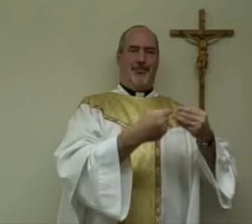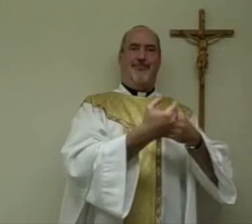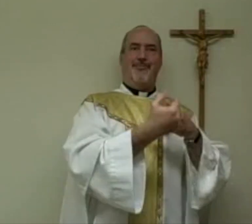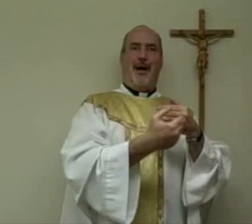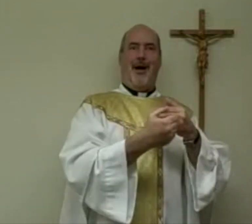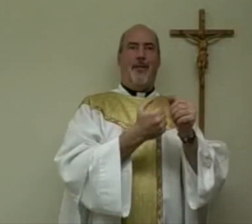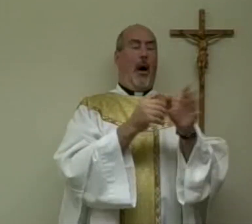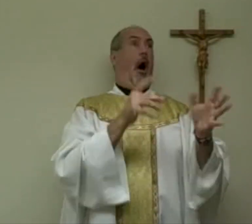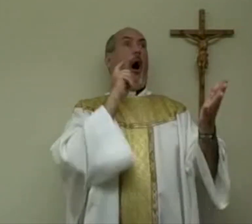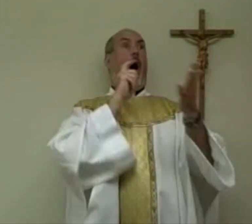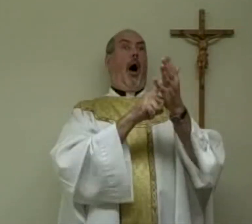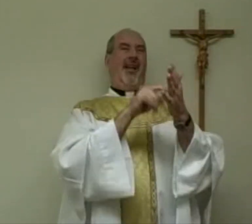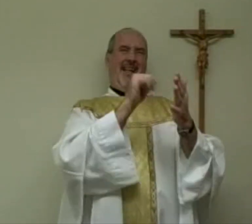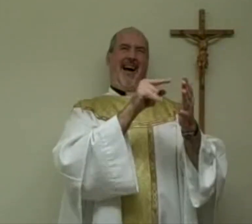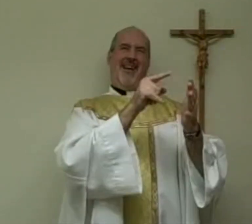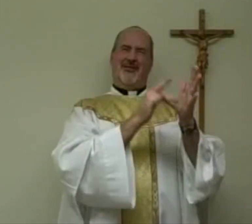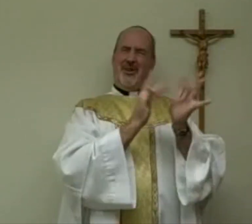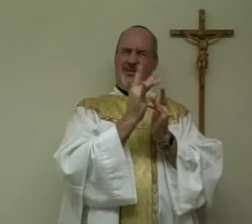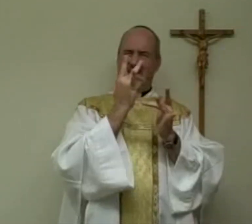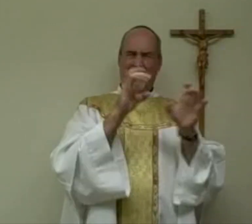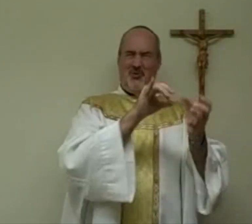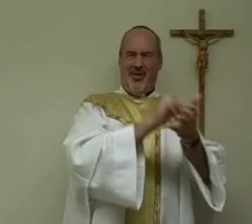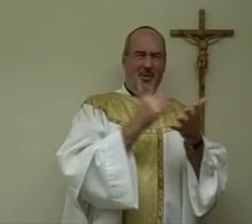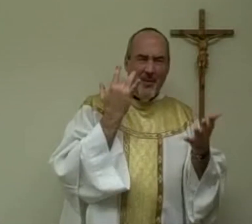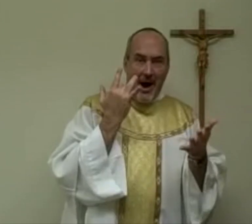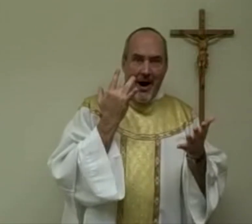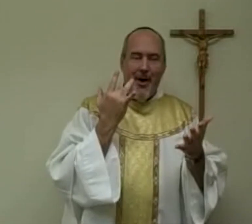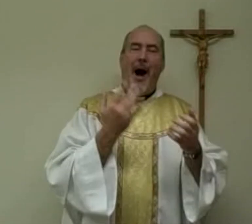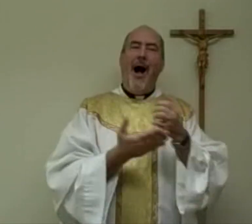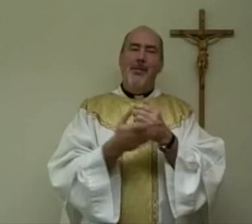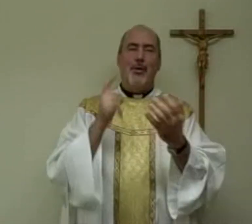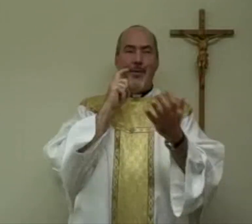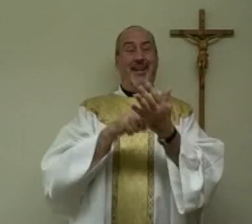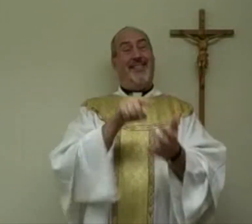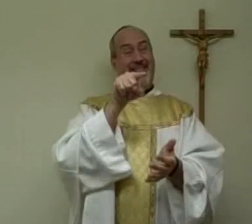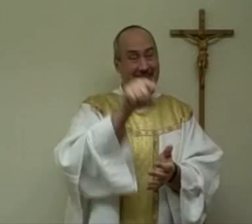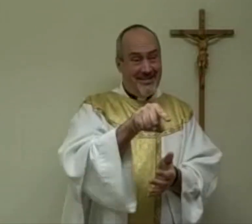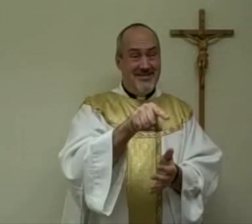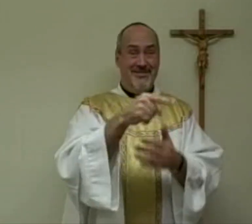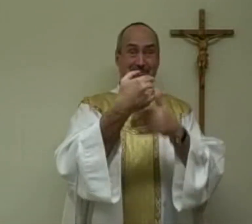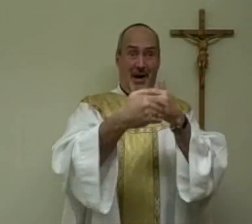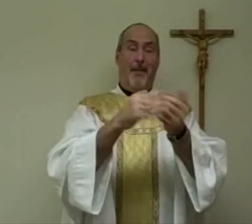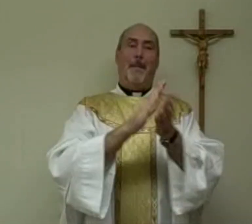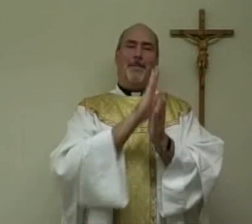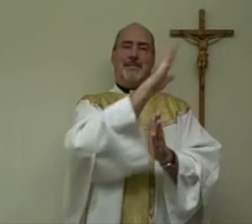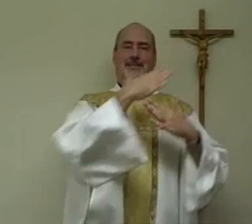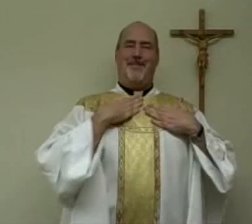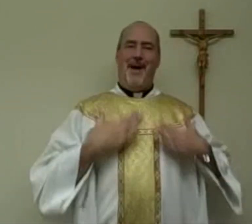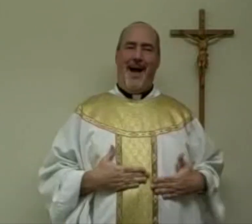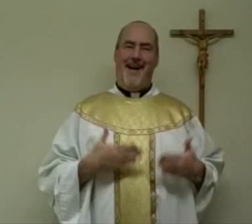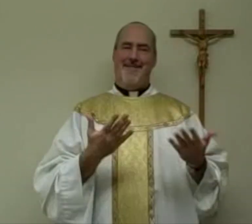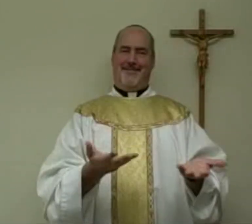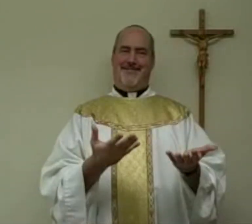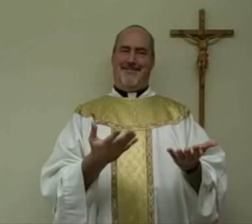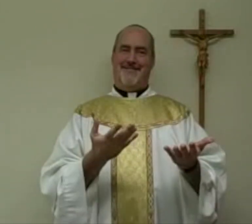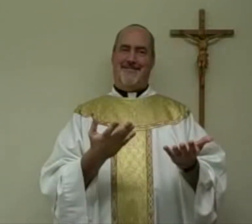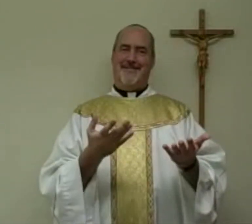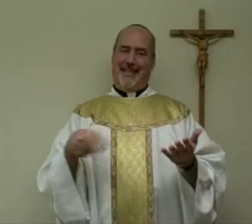Eucharist. Just like when he broke bread, they recognized him, and he disappeared at that moment because he wanted us to know that